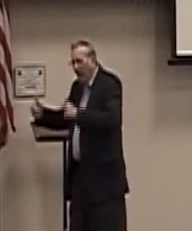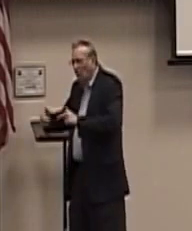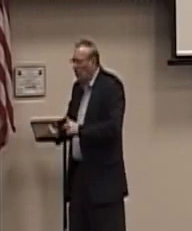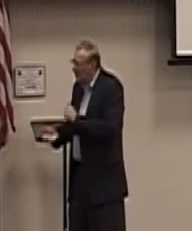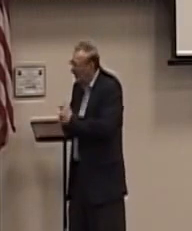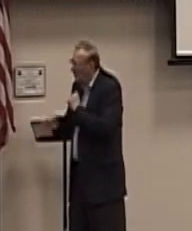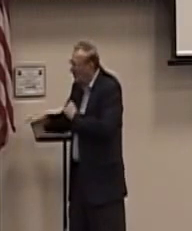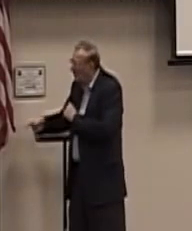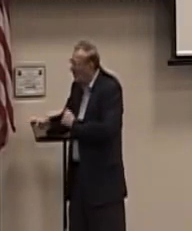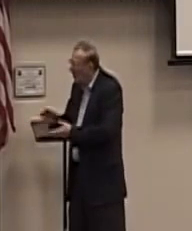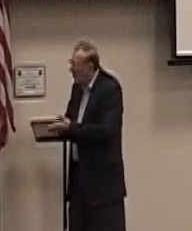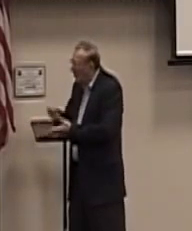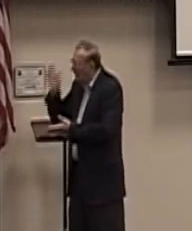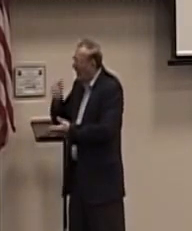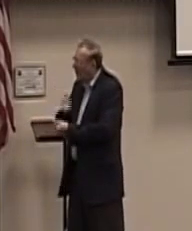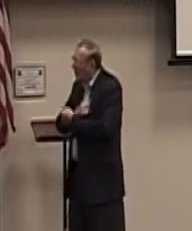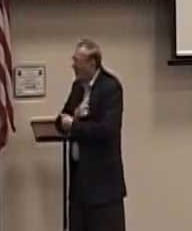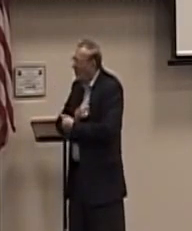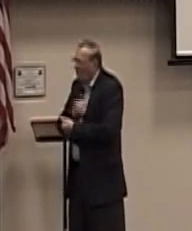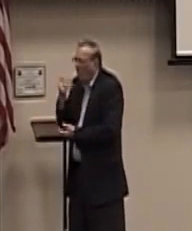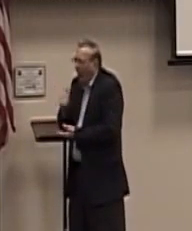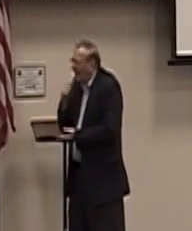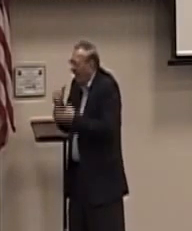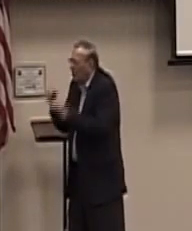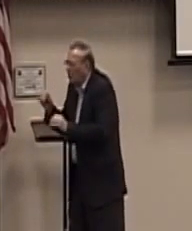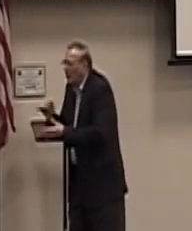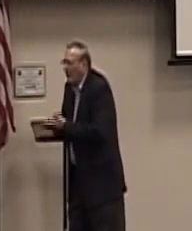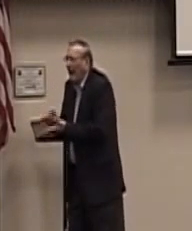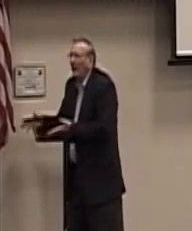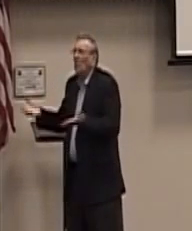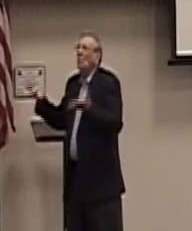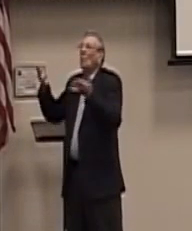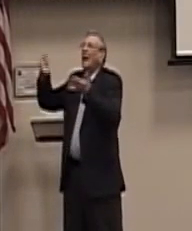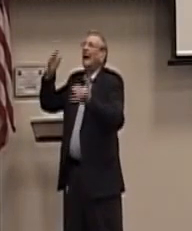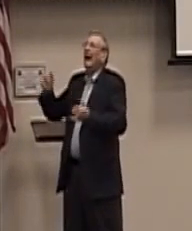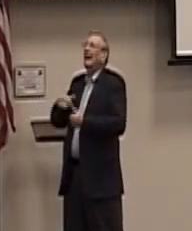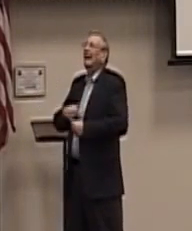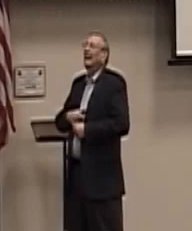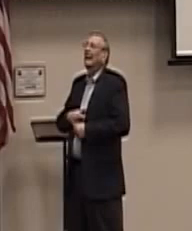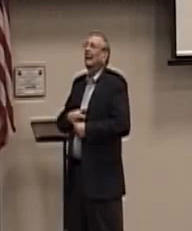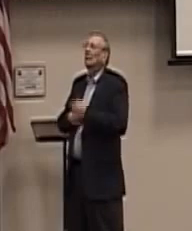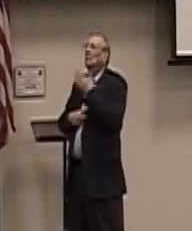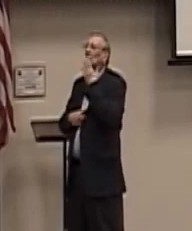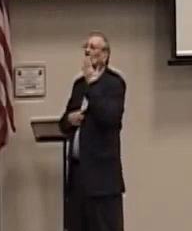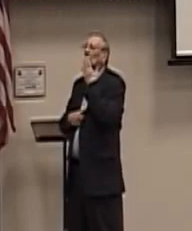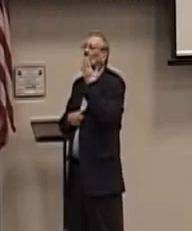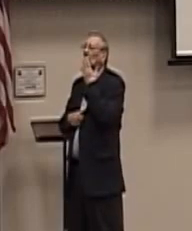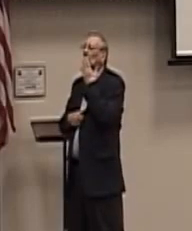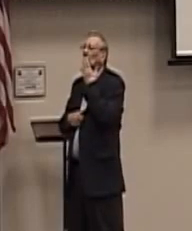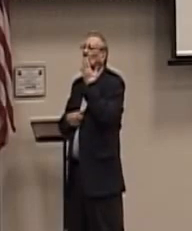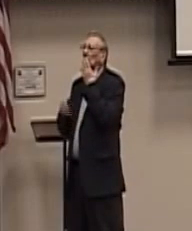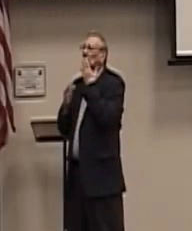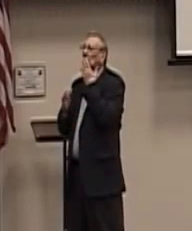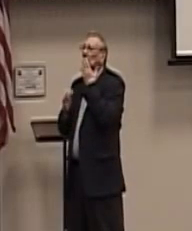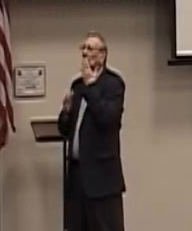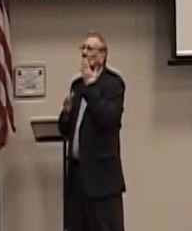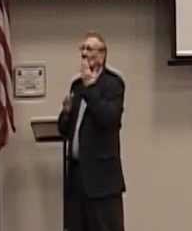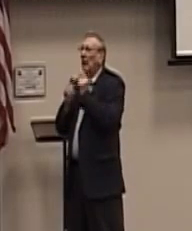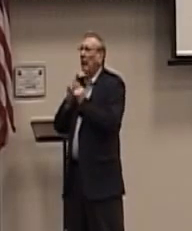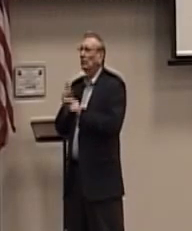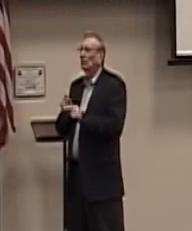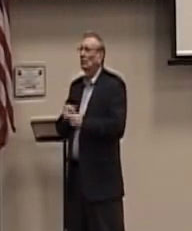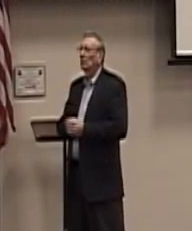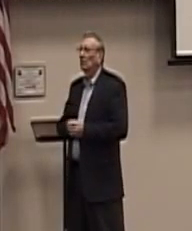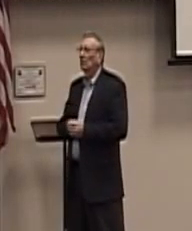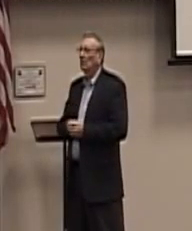teach them that God is love? Where are they? Why isn't He doing something about it? And then pretty quickly God showed me His answer.